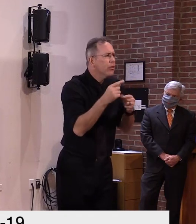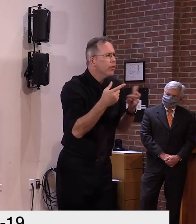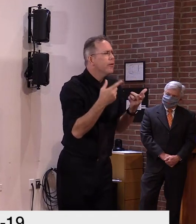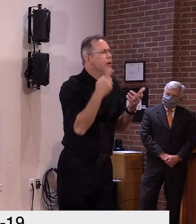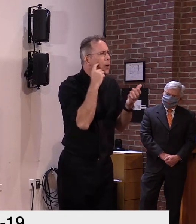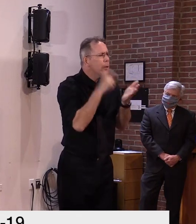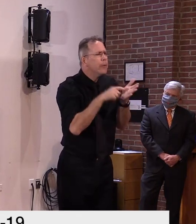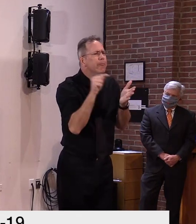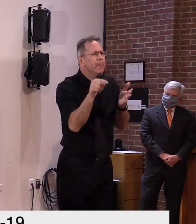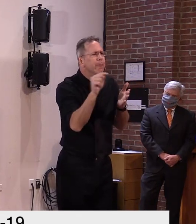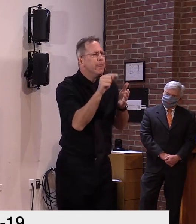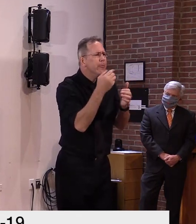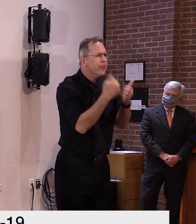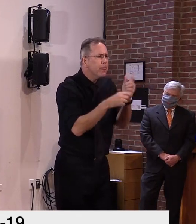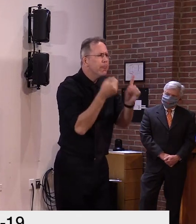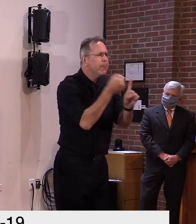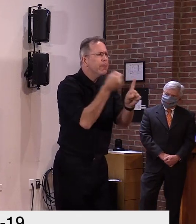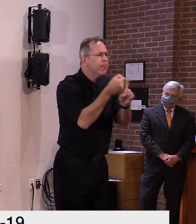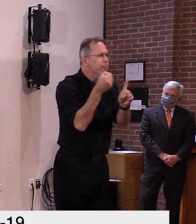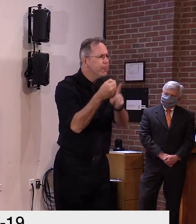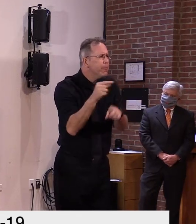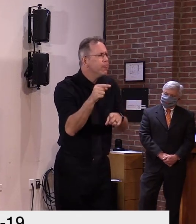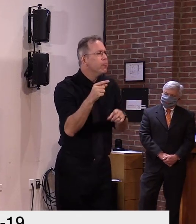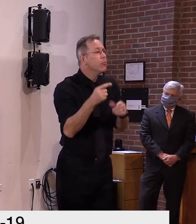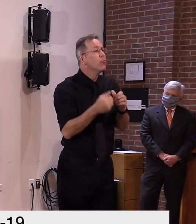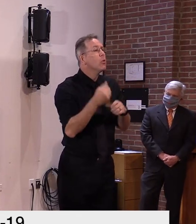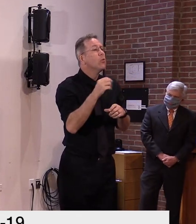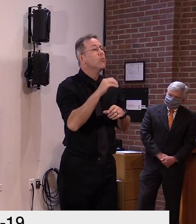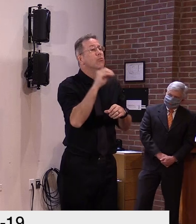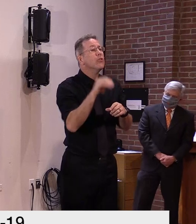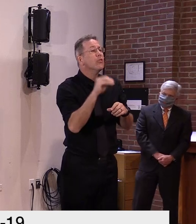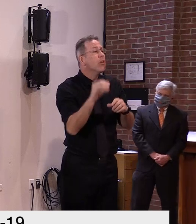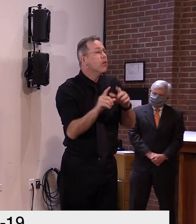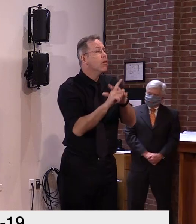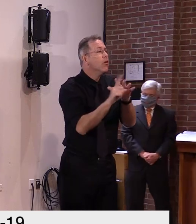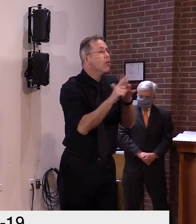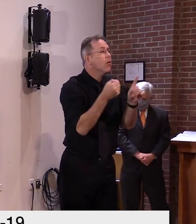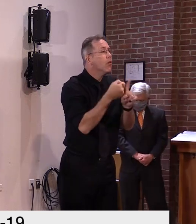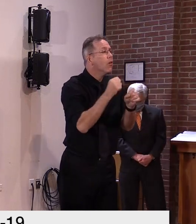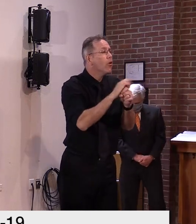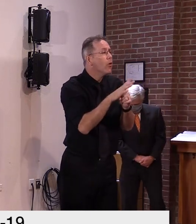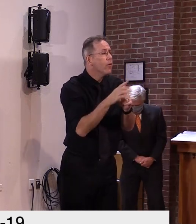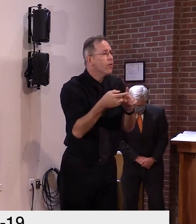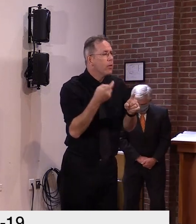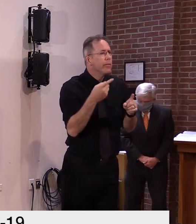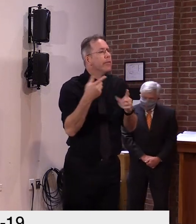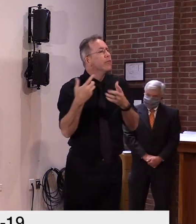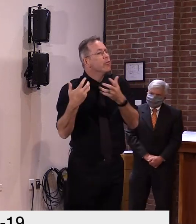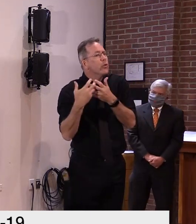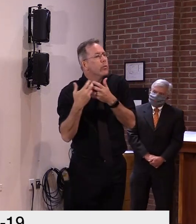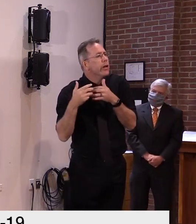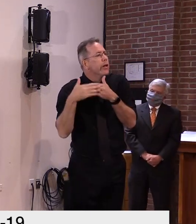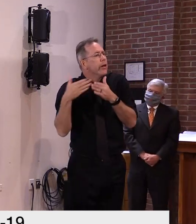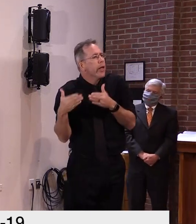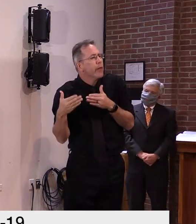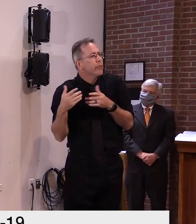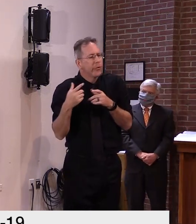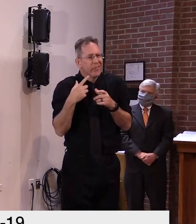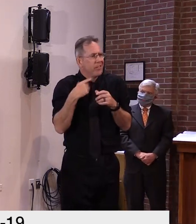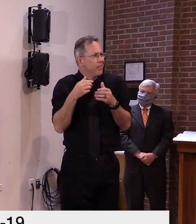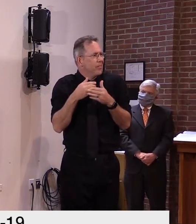large proportion, to account for a large proportion of people who become cases. We